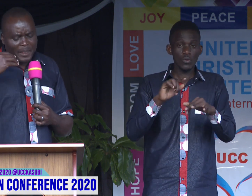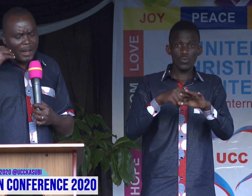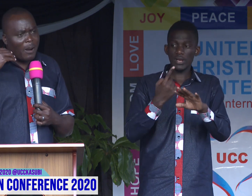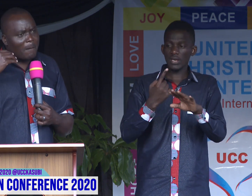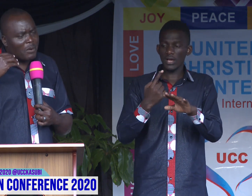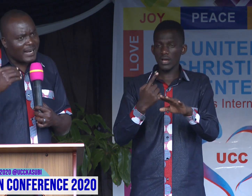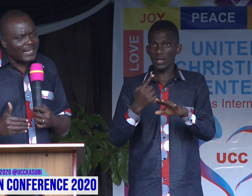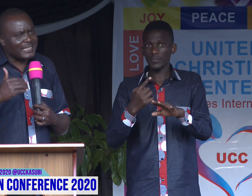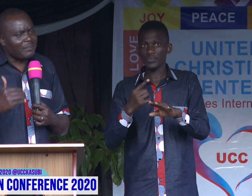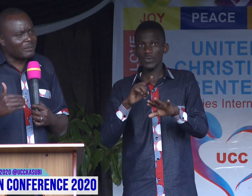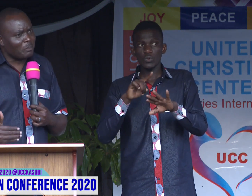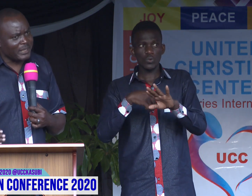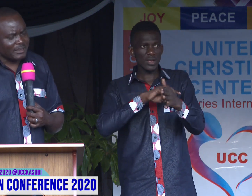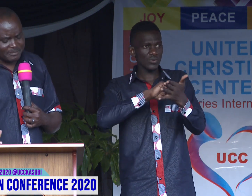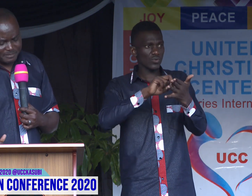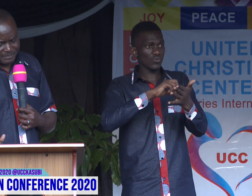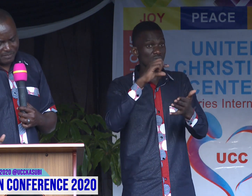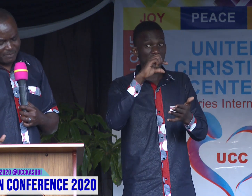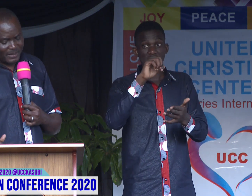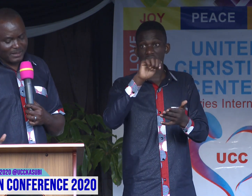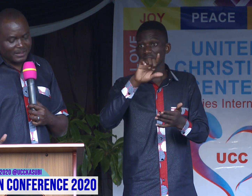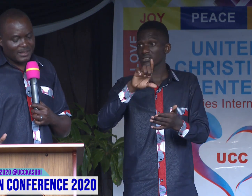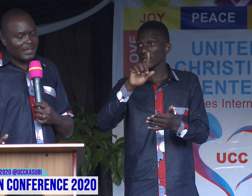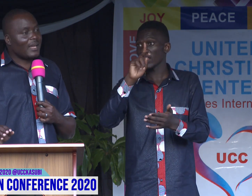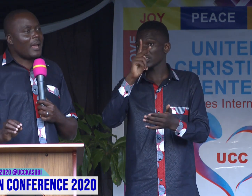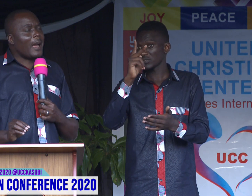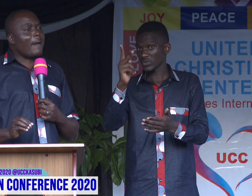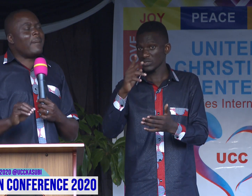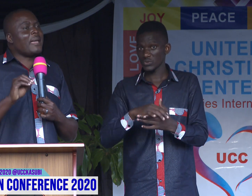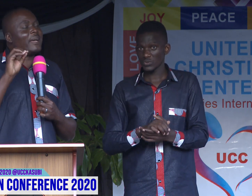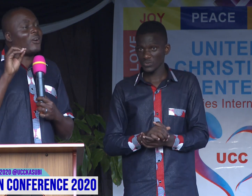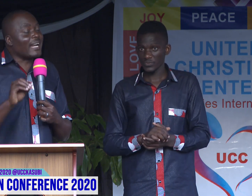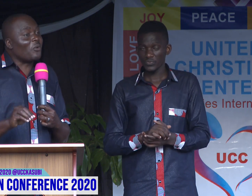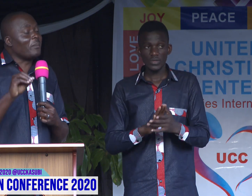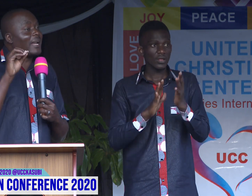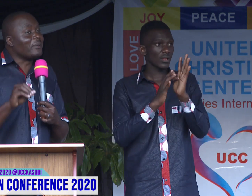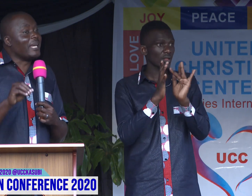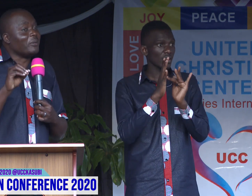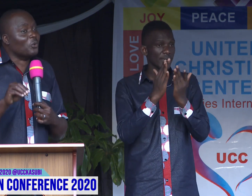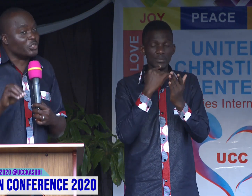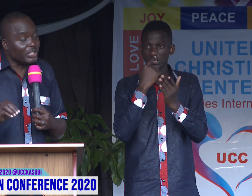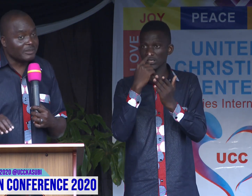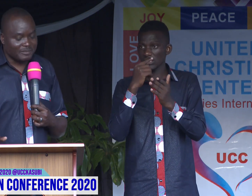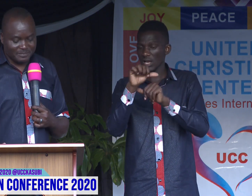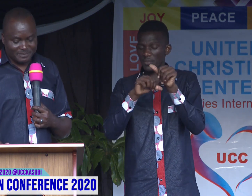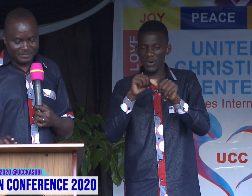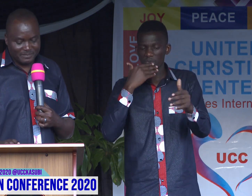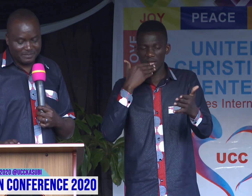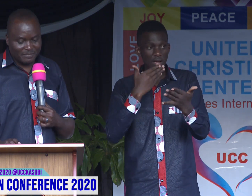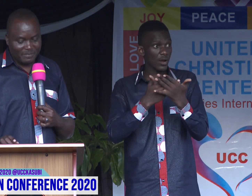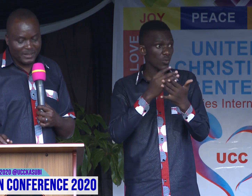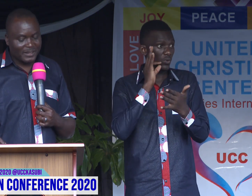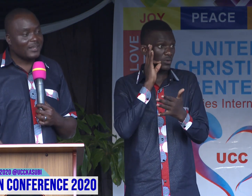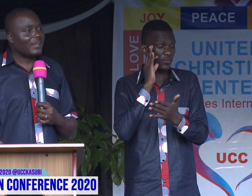Botunulira mubagalati abiri mubiri. When you look at Galatians 22, Bible yogera kubibala bino ebirungi. The